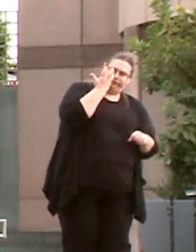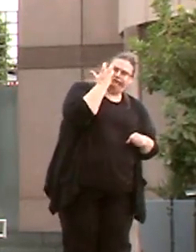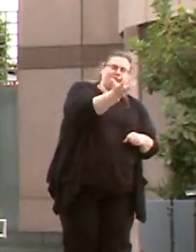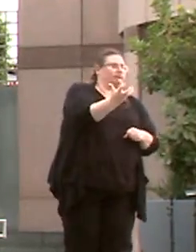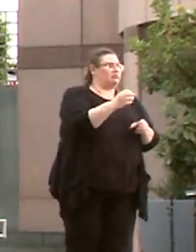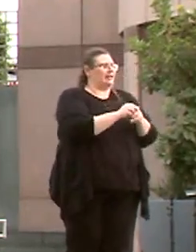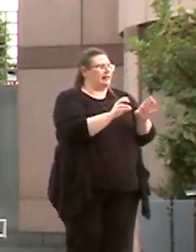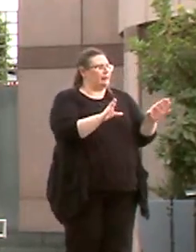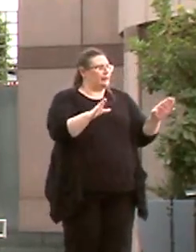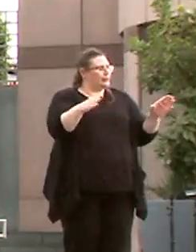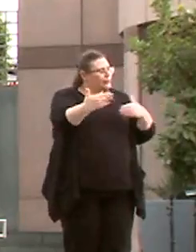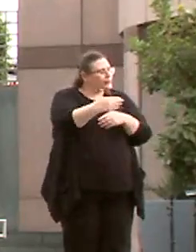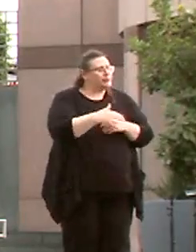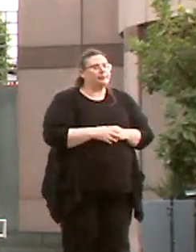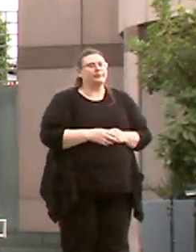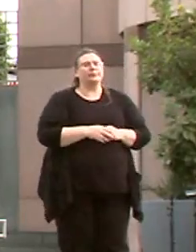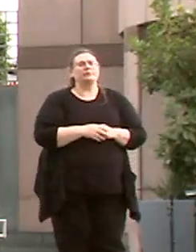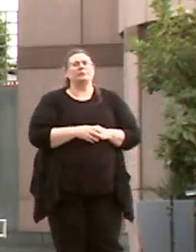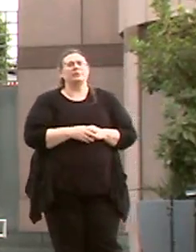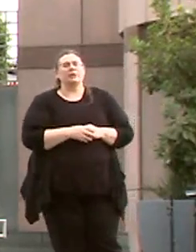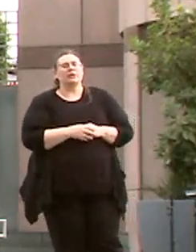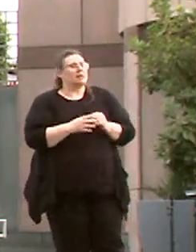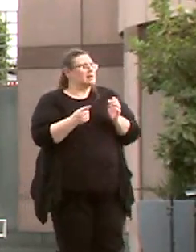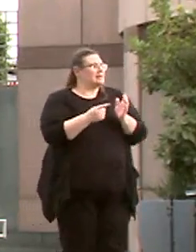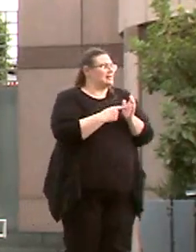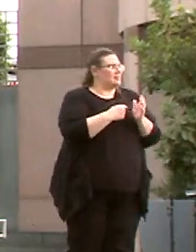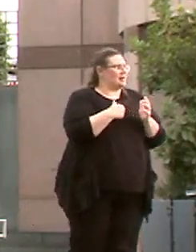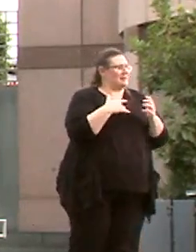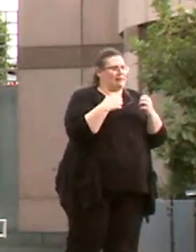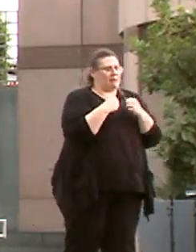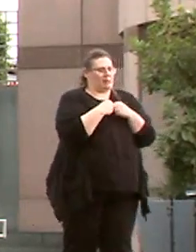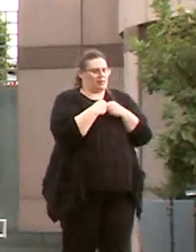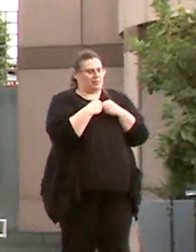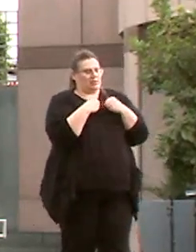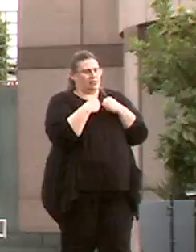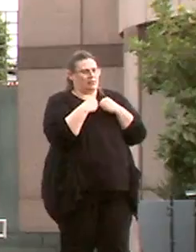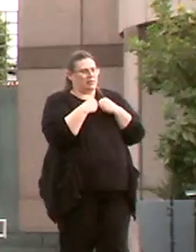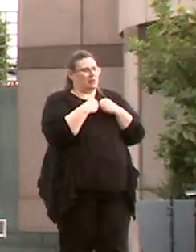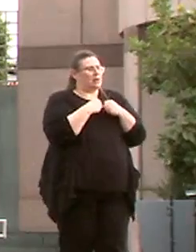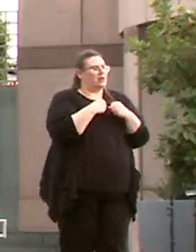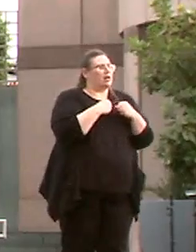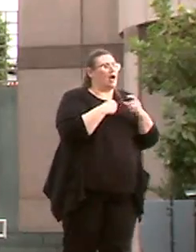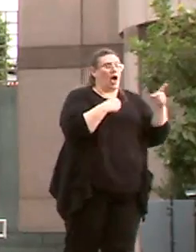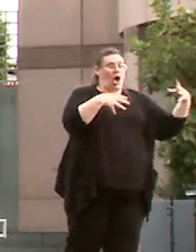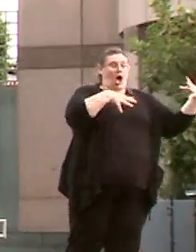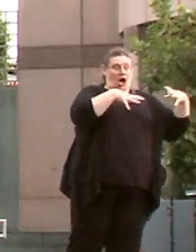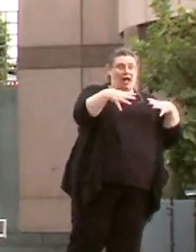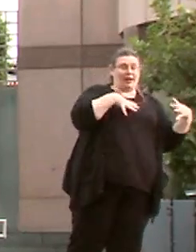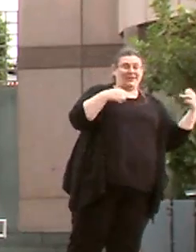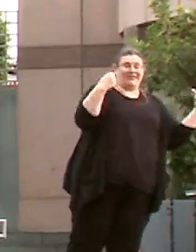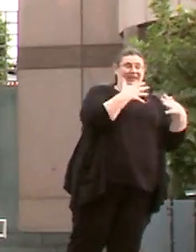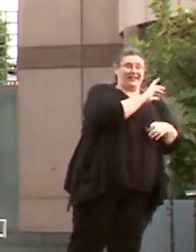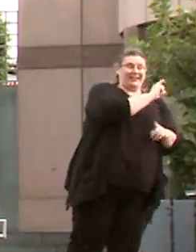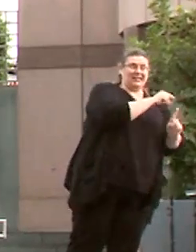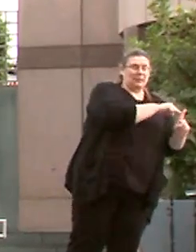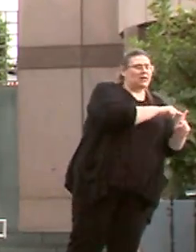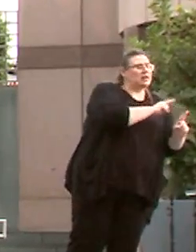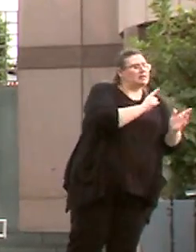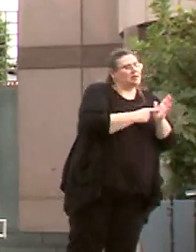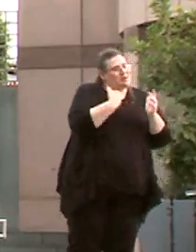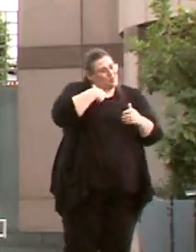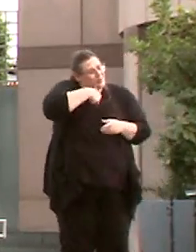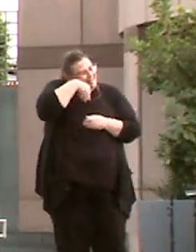room. Sometimes we're afraid to. We're not just Hollywood is afraid of disability, but sometimes we have our